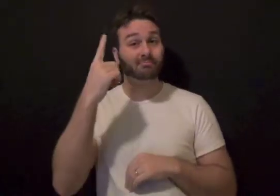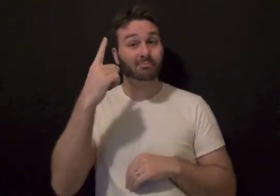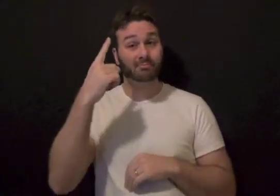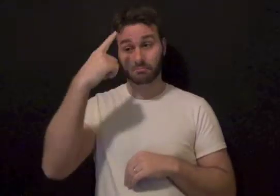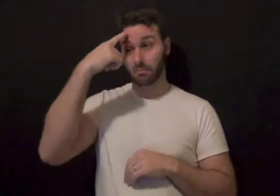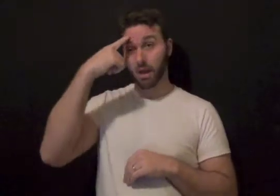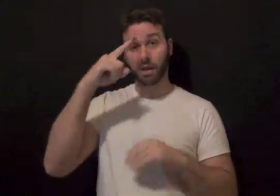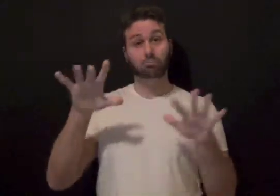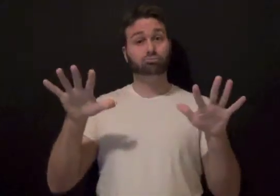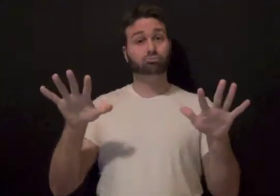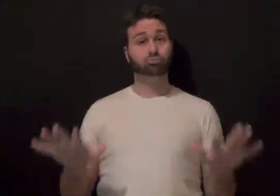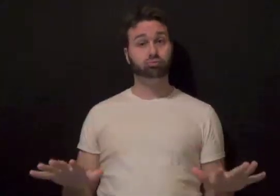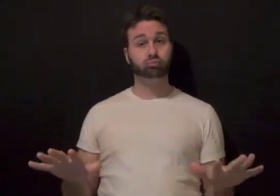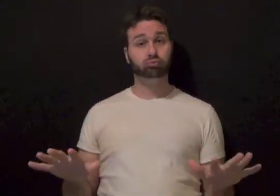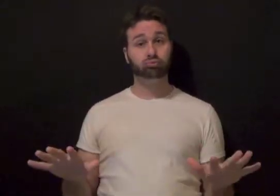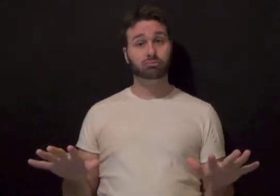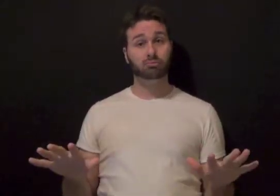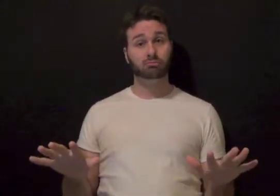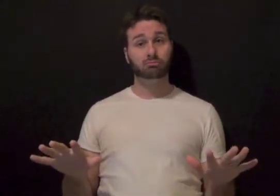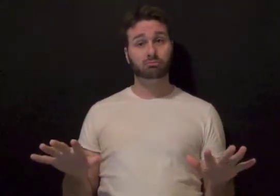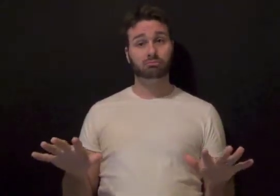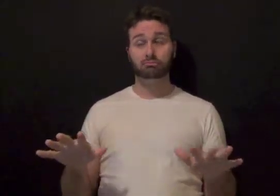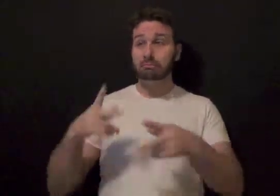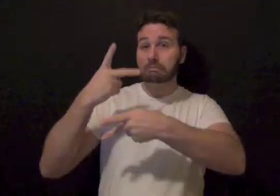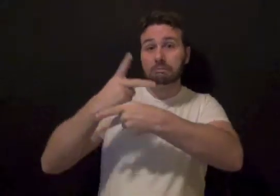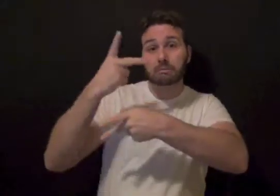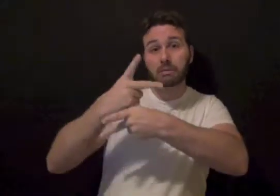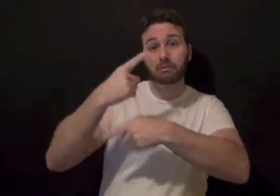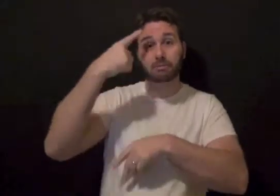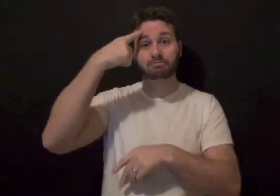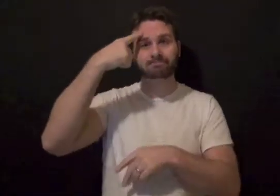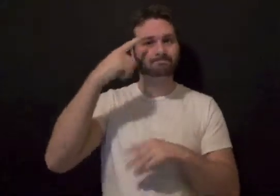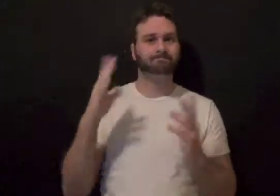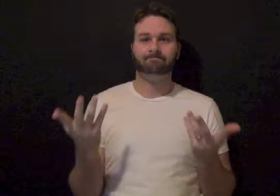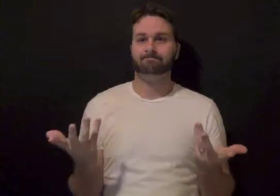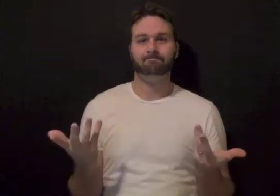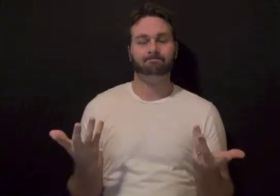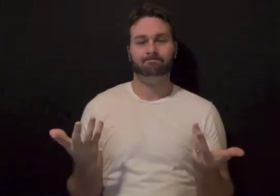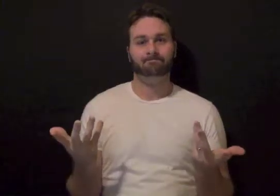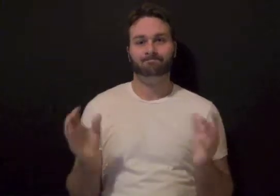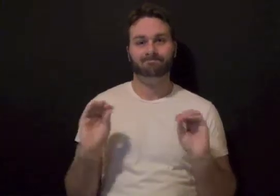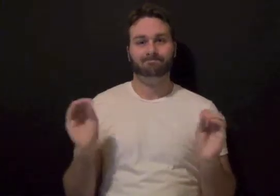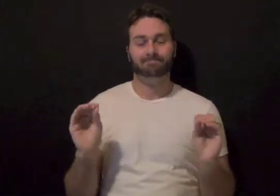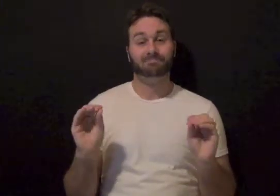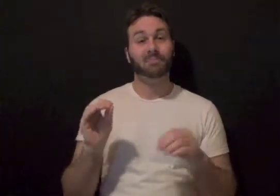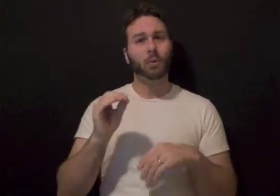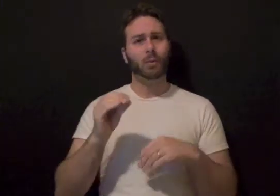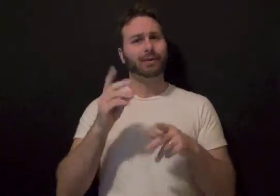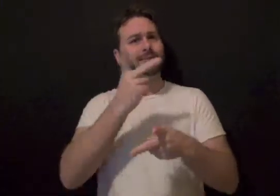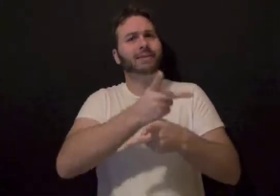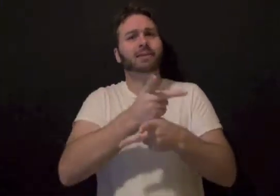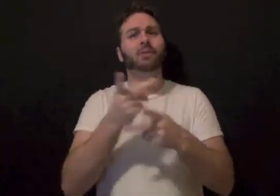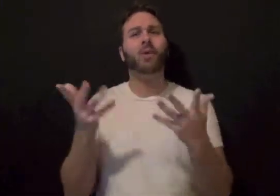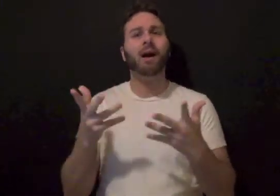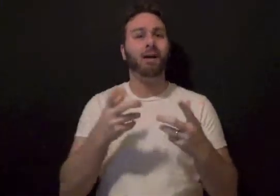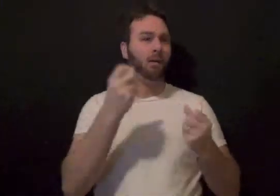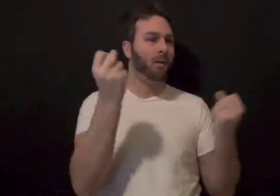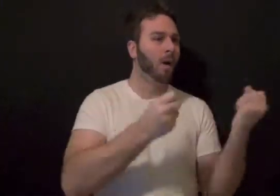out to look after it. In fact, we spend more time looking after our cars, our clothes, and our hair than we... Okay, maybe not